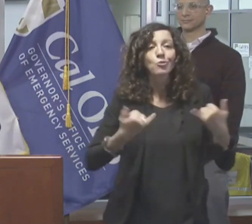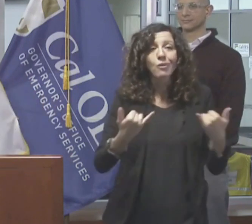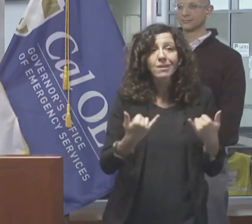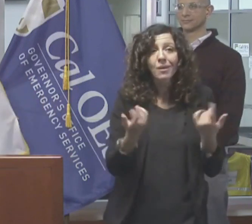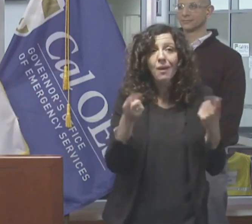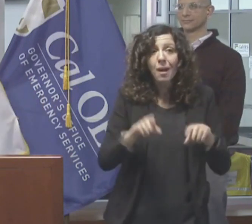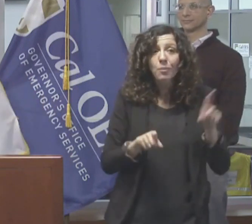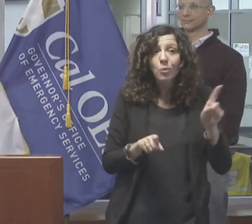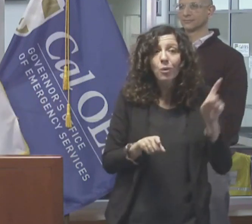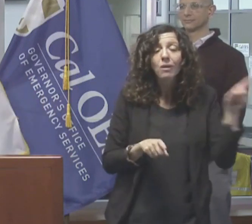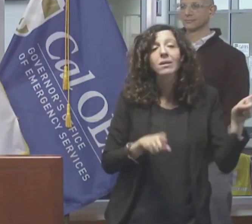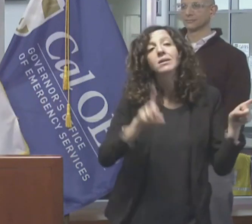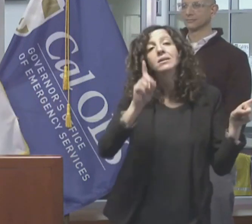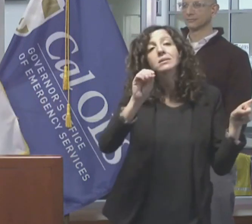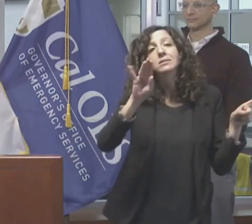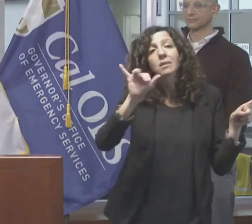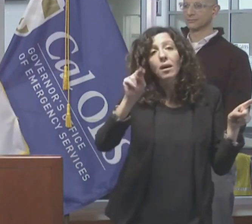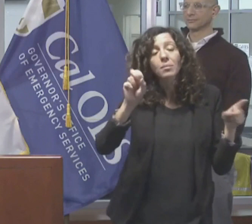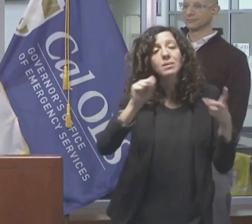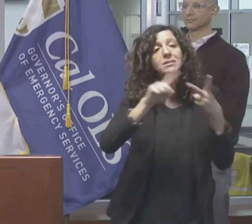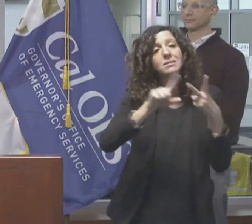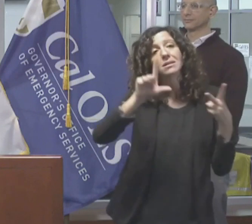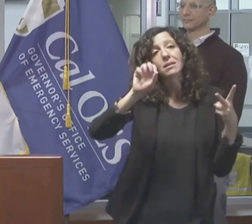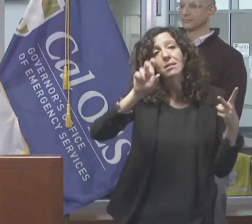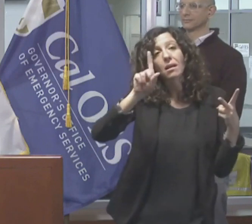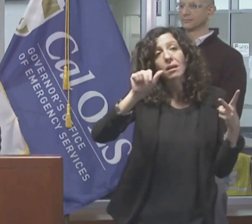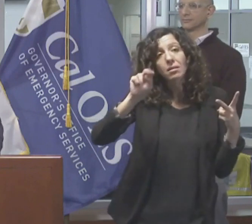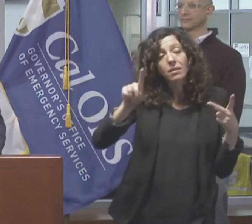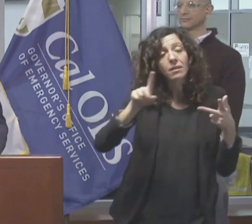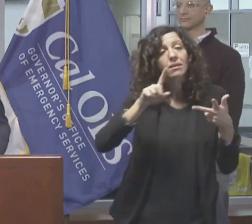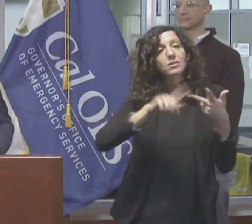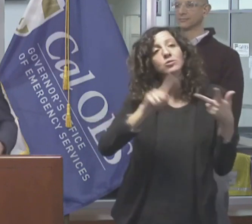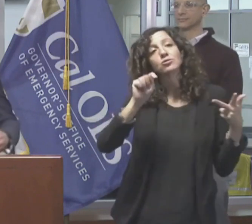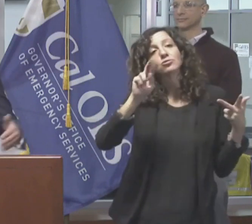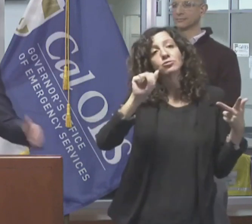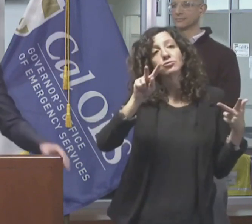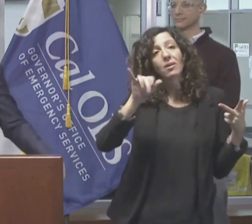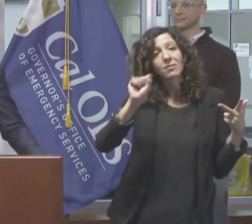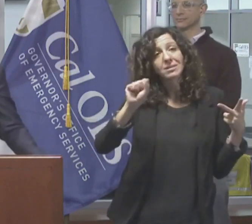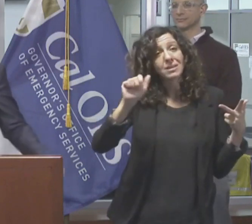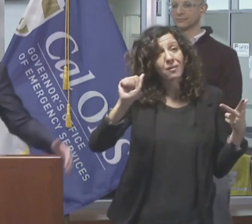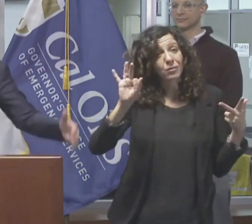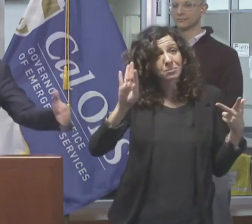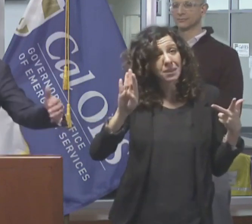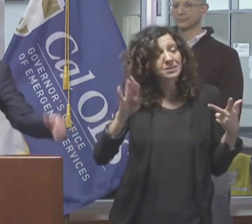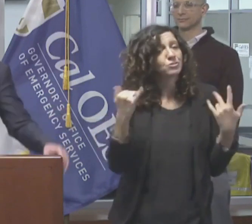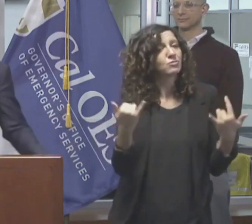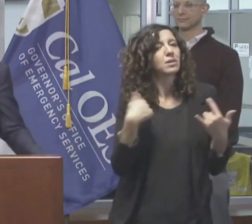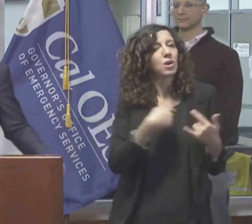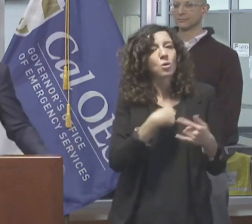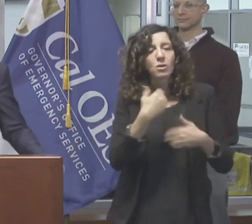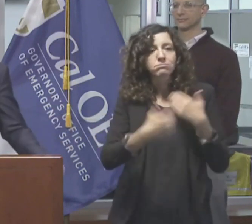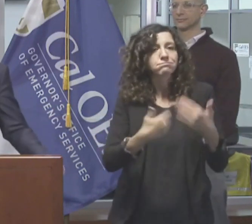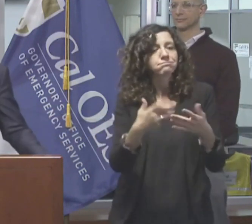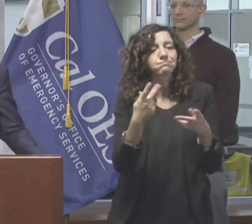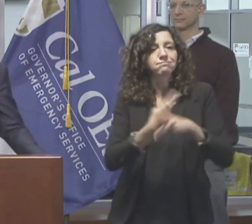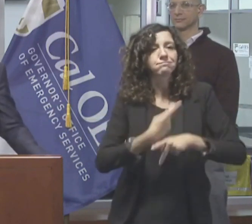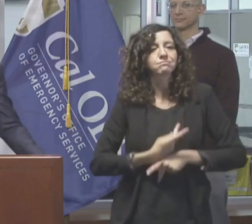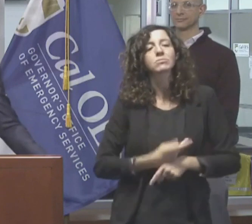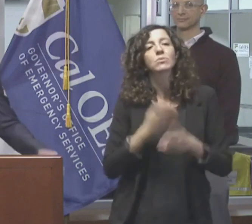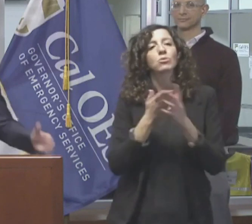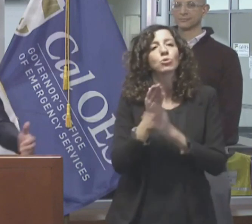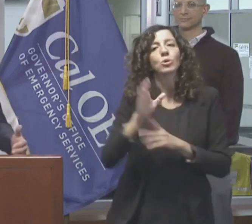Air Force Base, Lachlan, Travis Air Force Base in Miramar. And those protocols are being organized through ASPR,